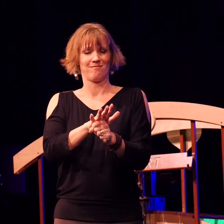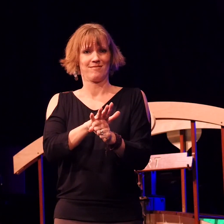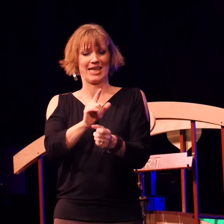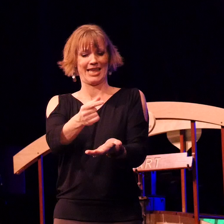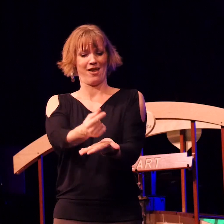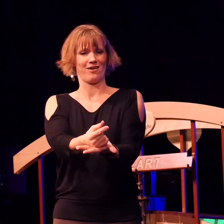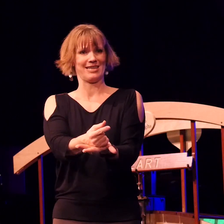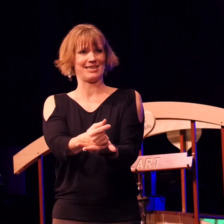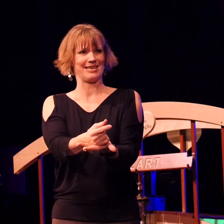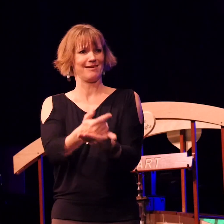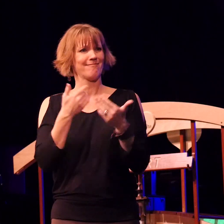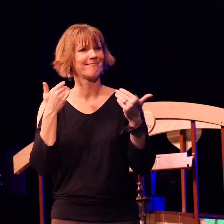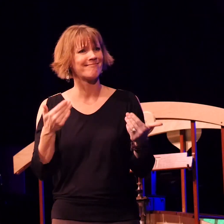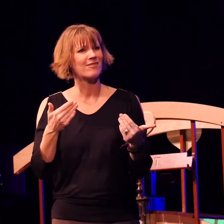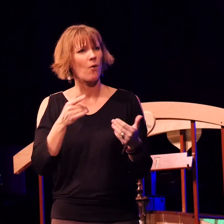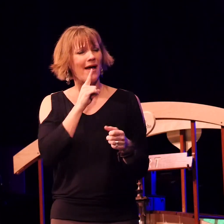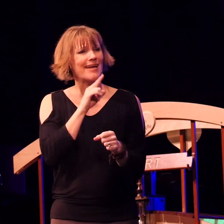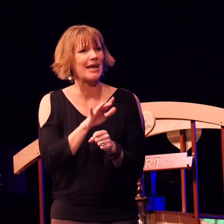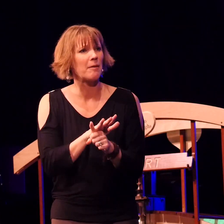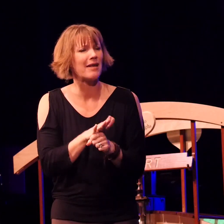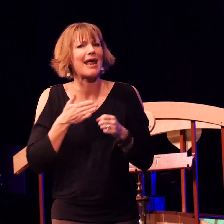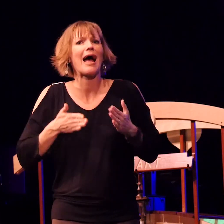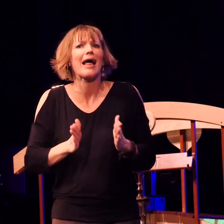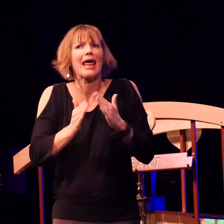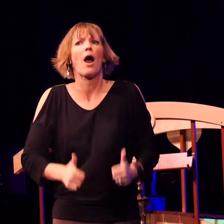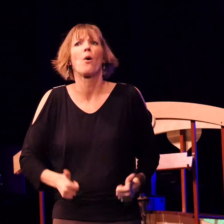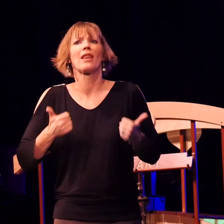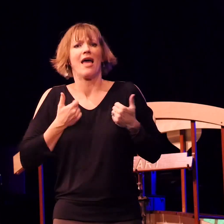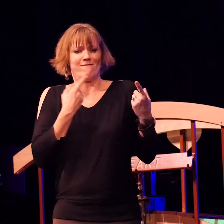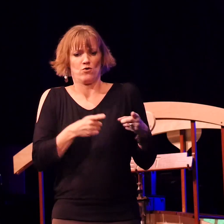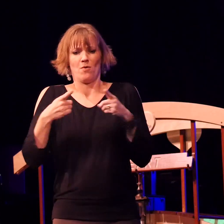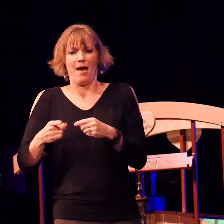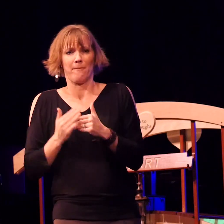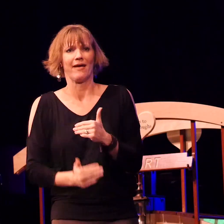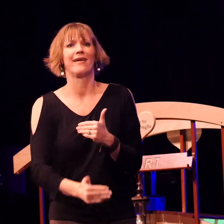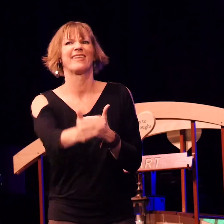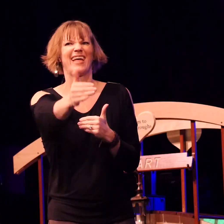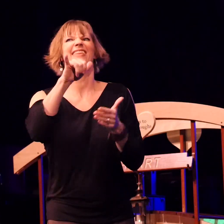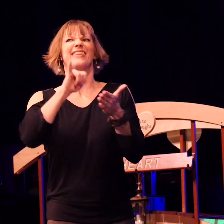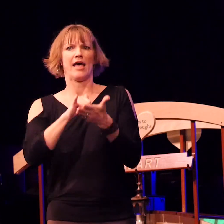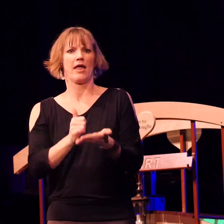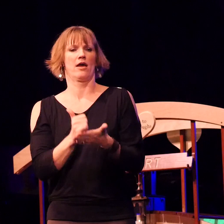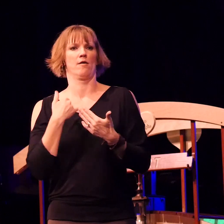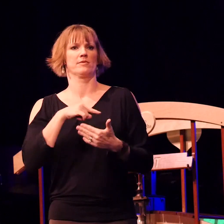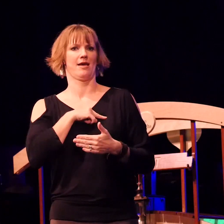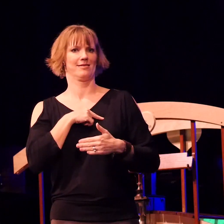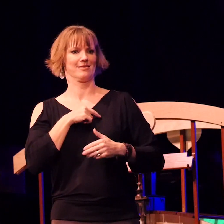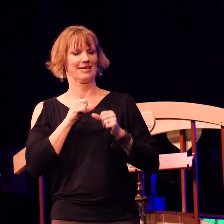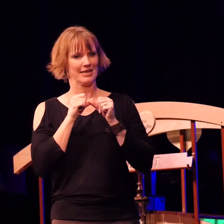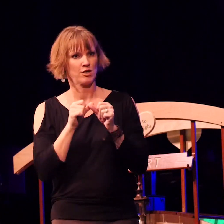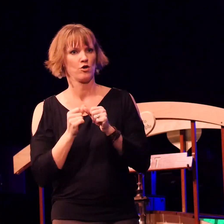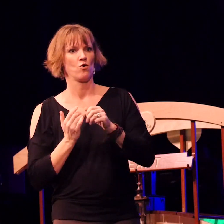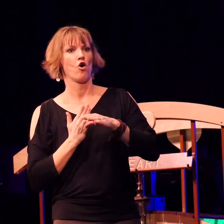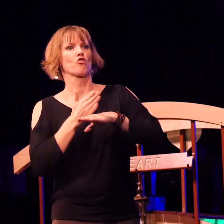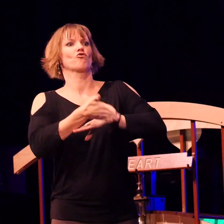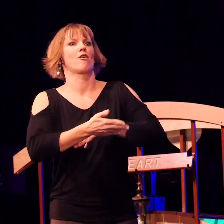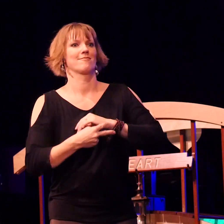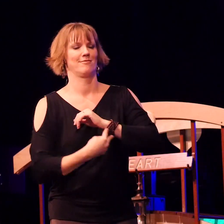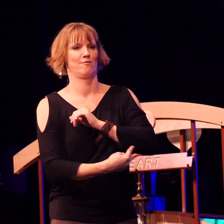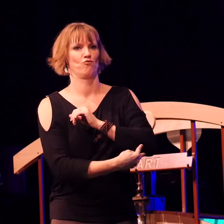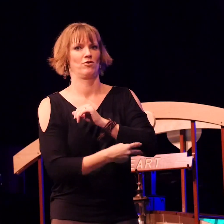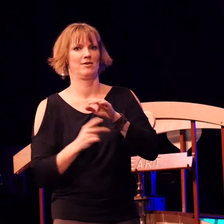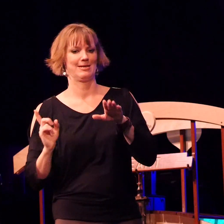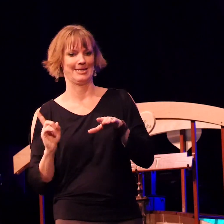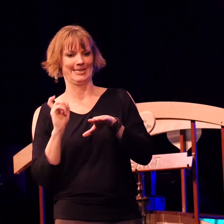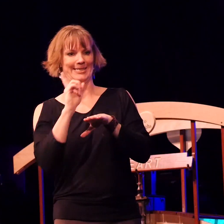to commit, to let life unfold in a higher and grander way. That's what gets us going across that bridge, is to recommit